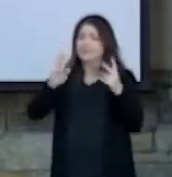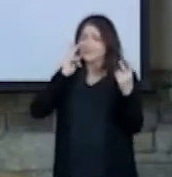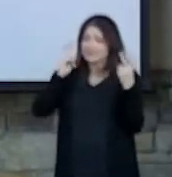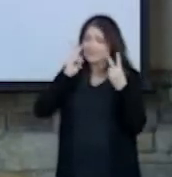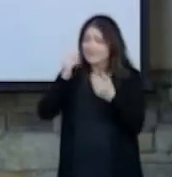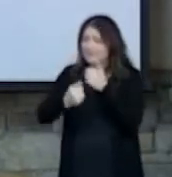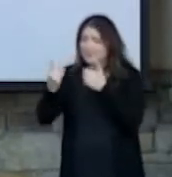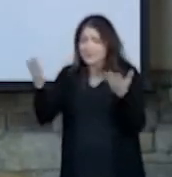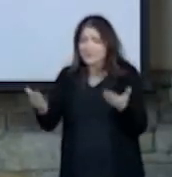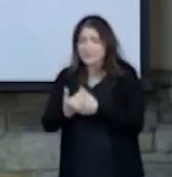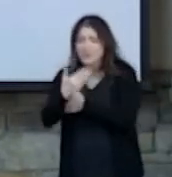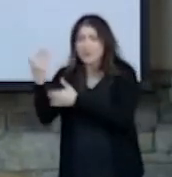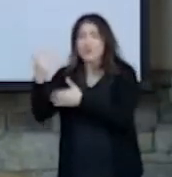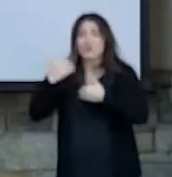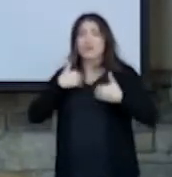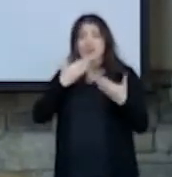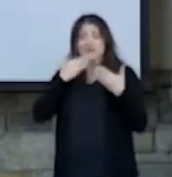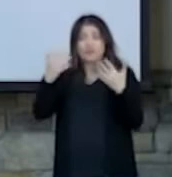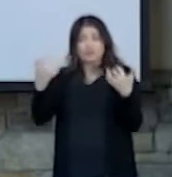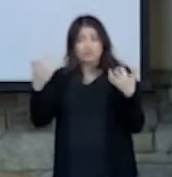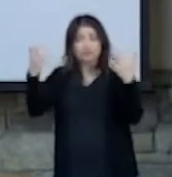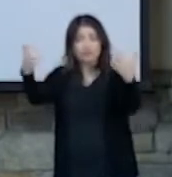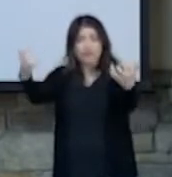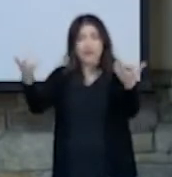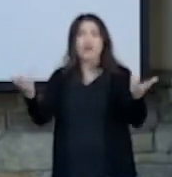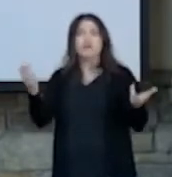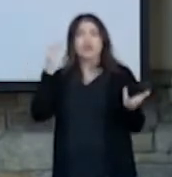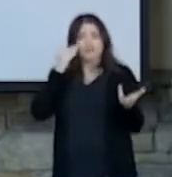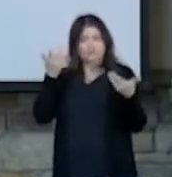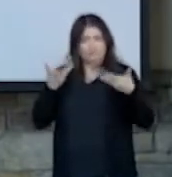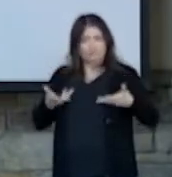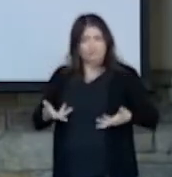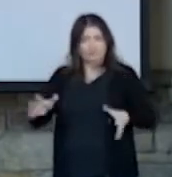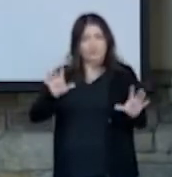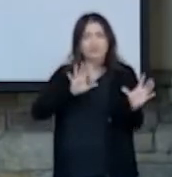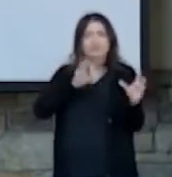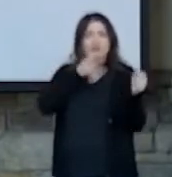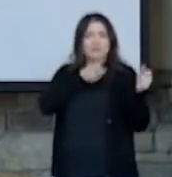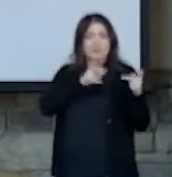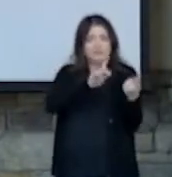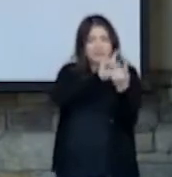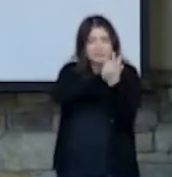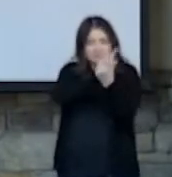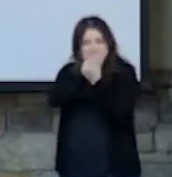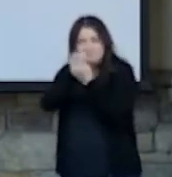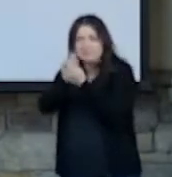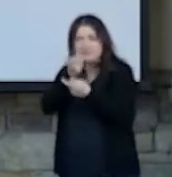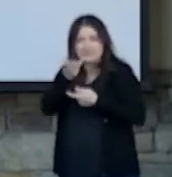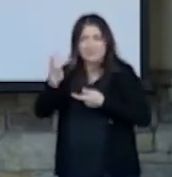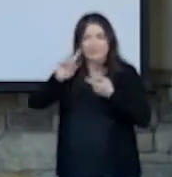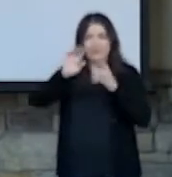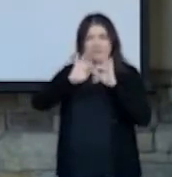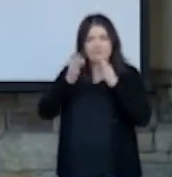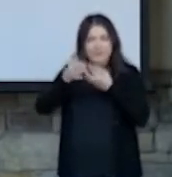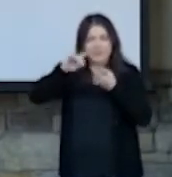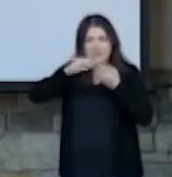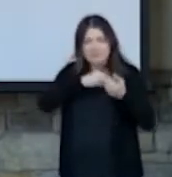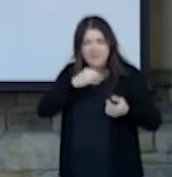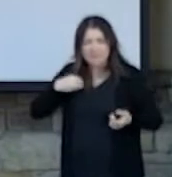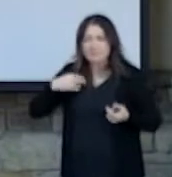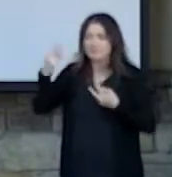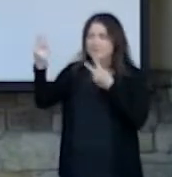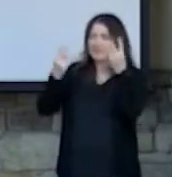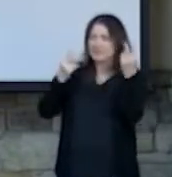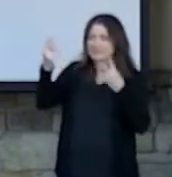morning. We have a good crowd. I know I've already had an opportunity to meet several family members that are here visiting